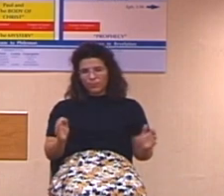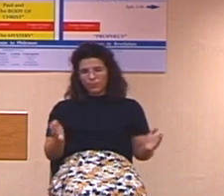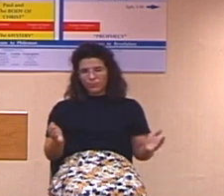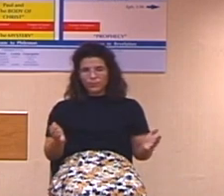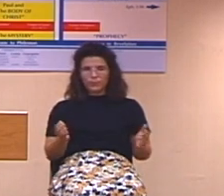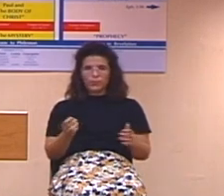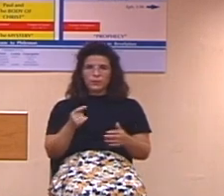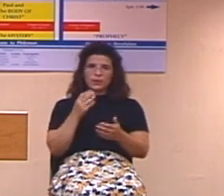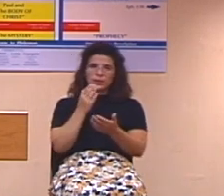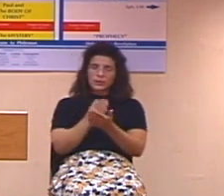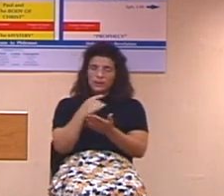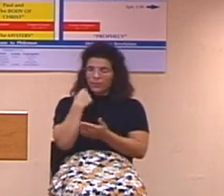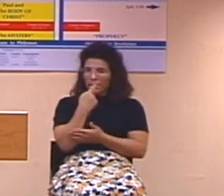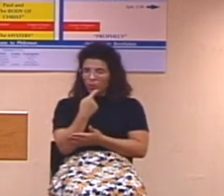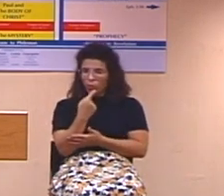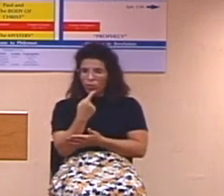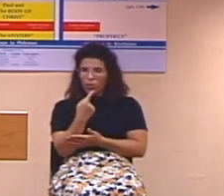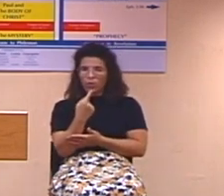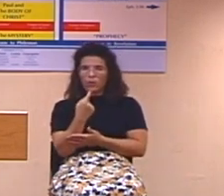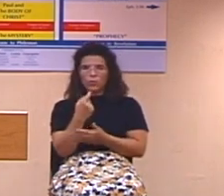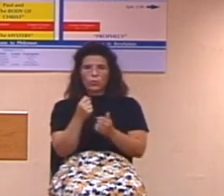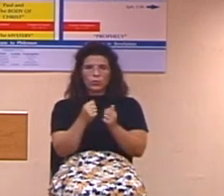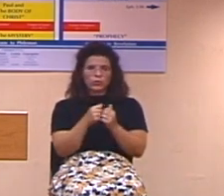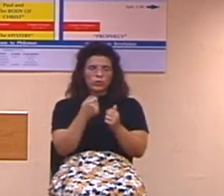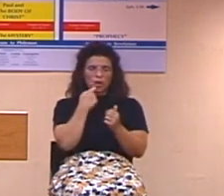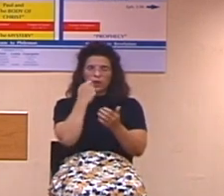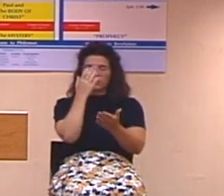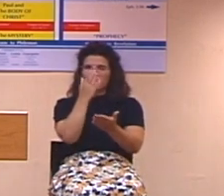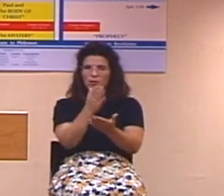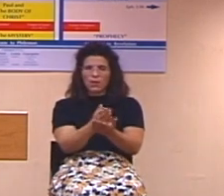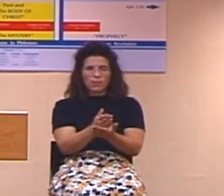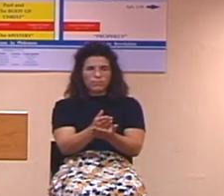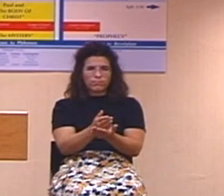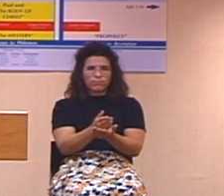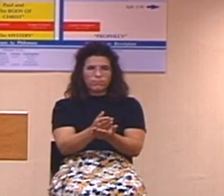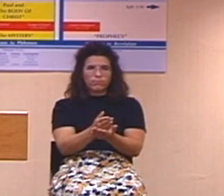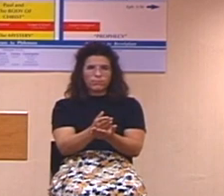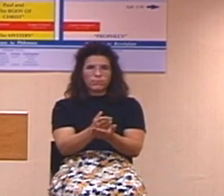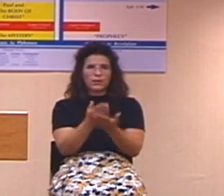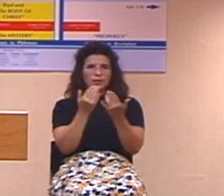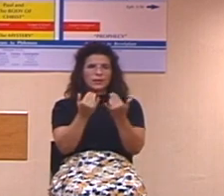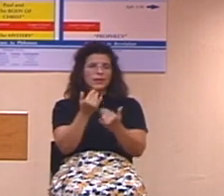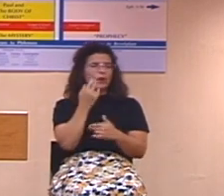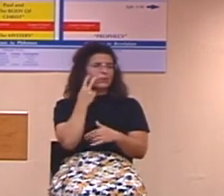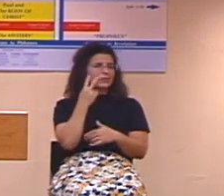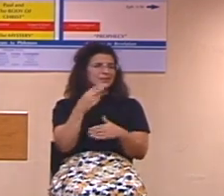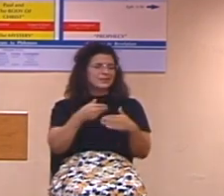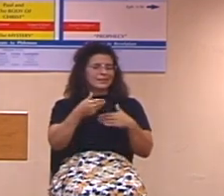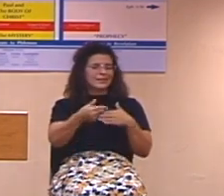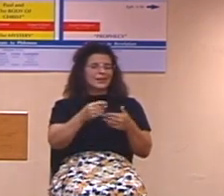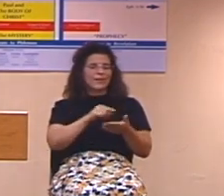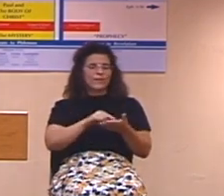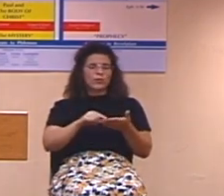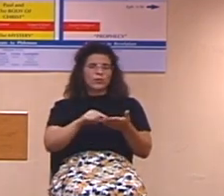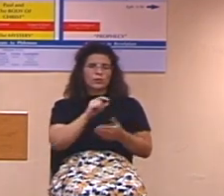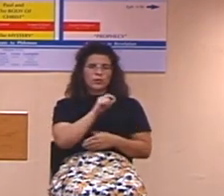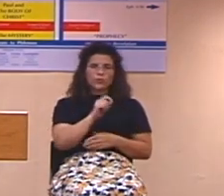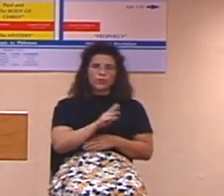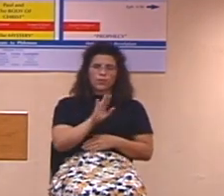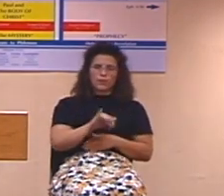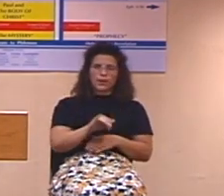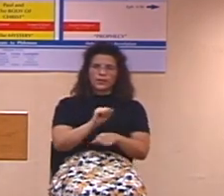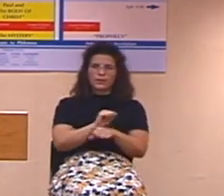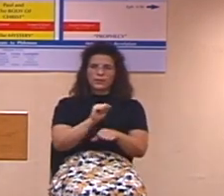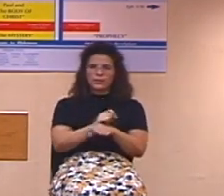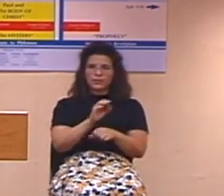He stops the mouth. We just stop. Now watch the next verse. Therefore, by the deeds of the